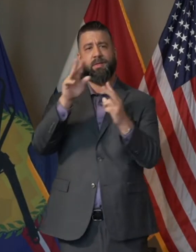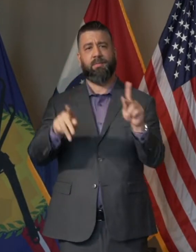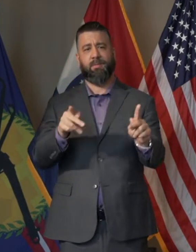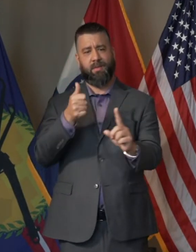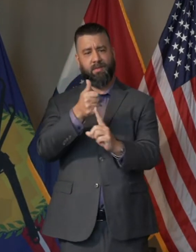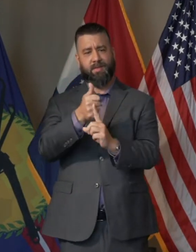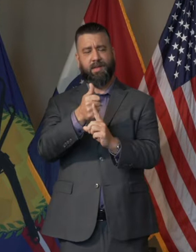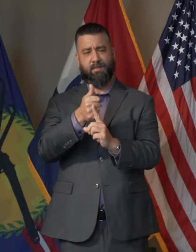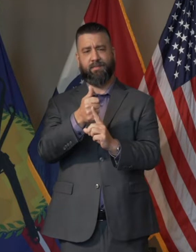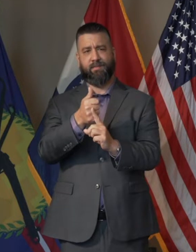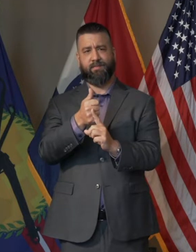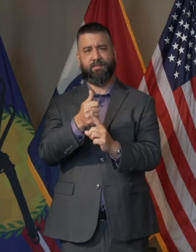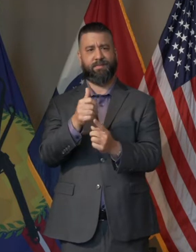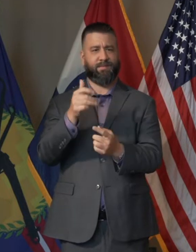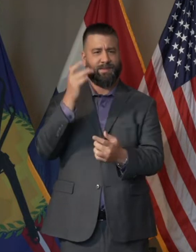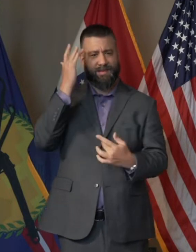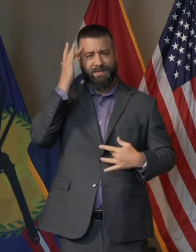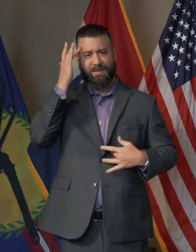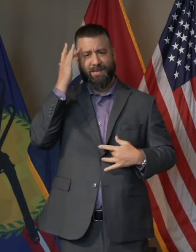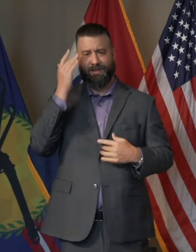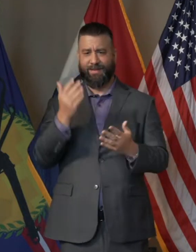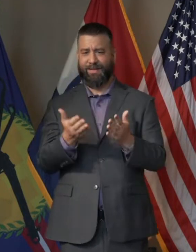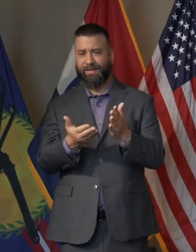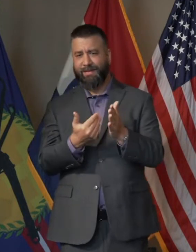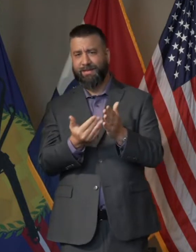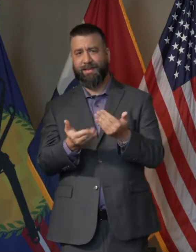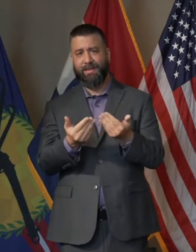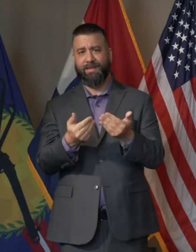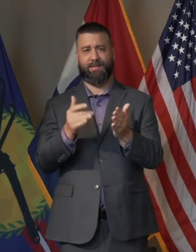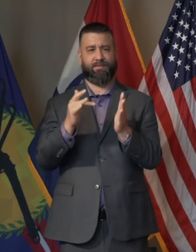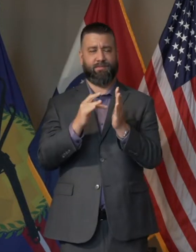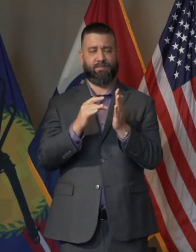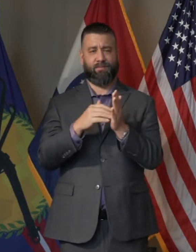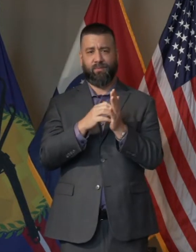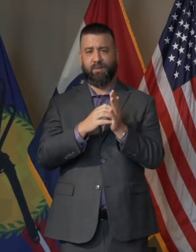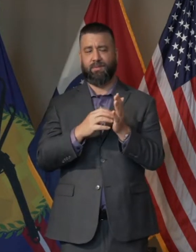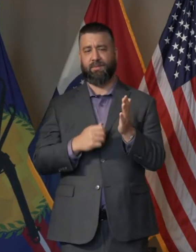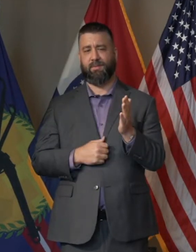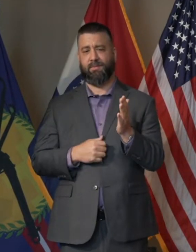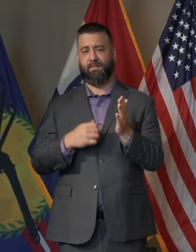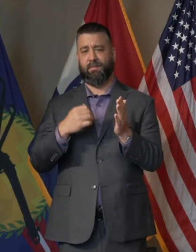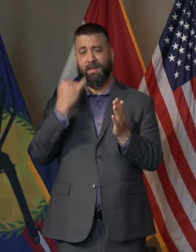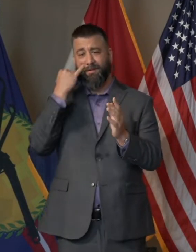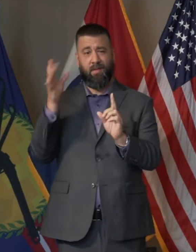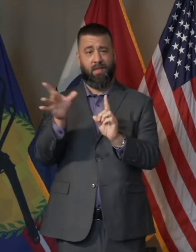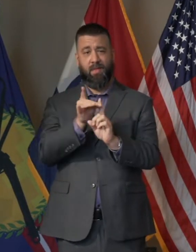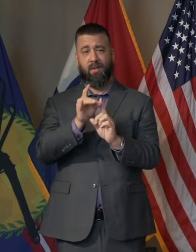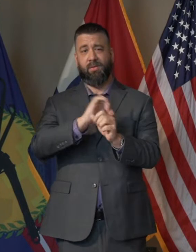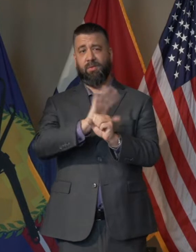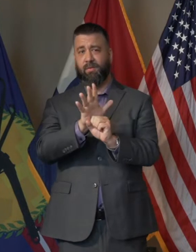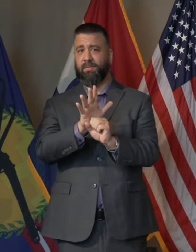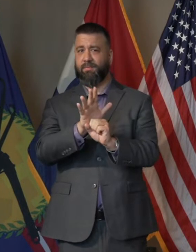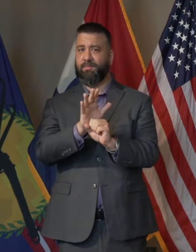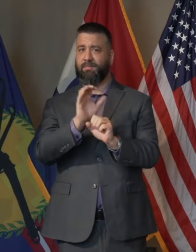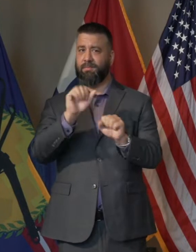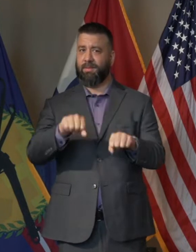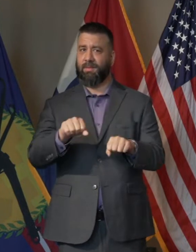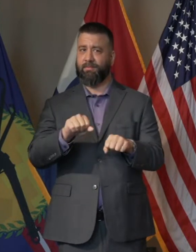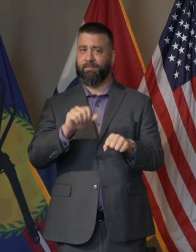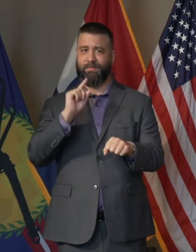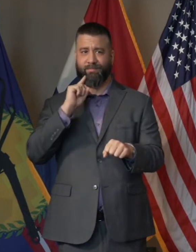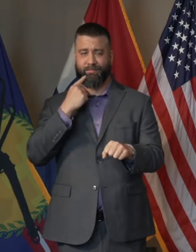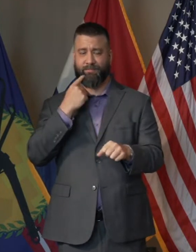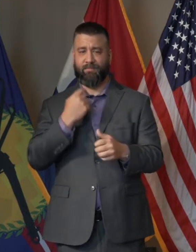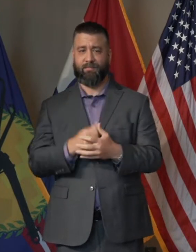chronic medical conditions and who may not do well at all if they are infected with COVID-19.